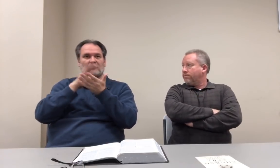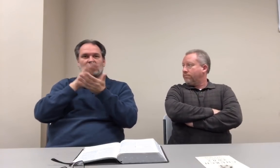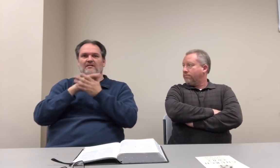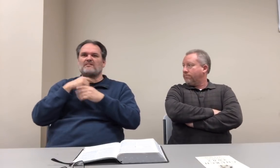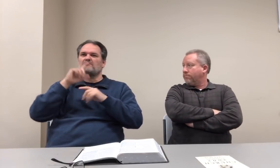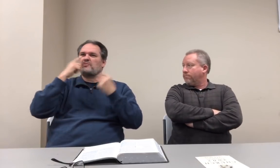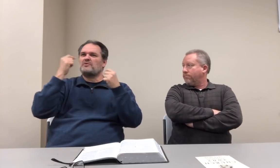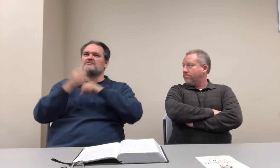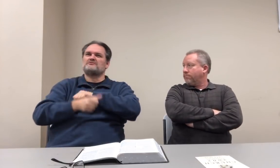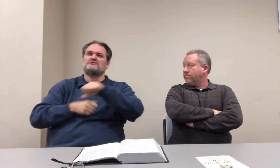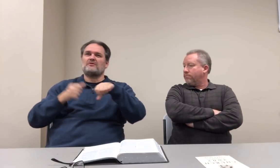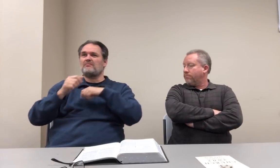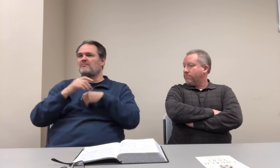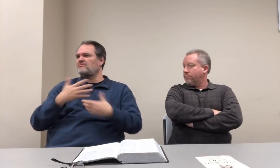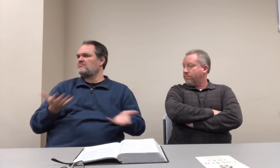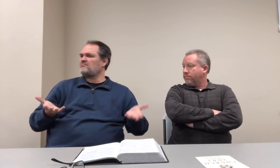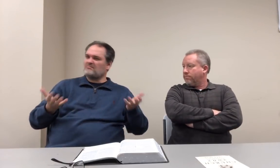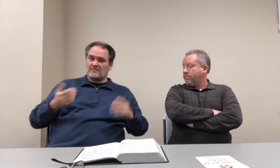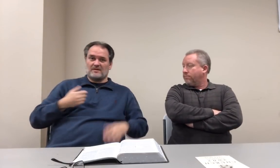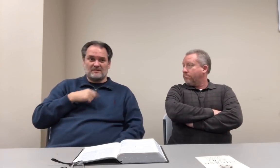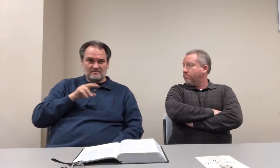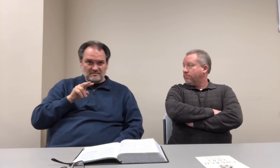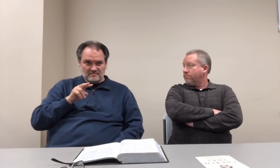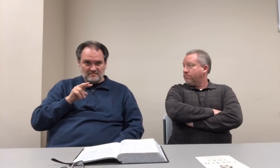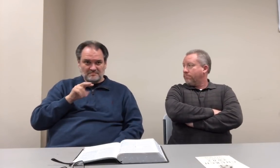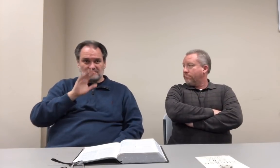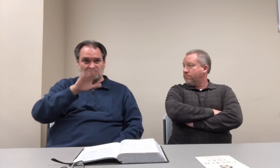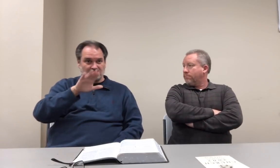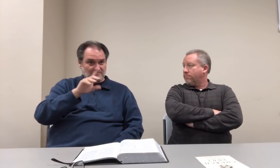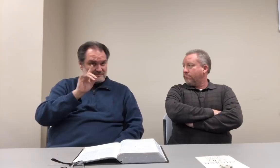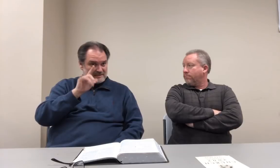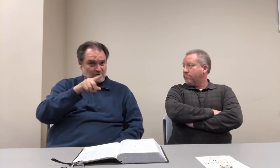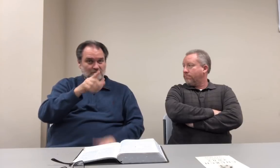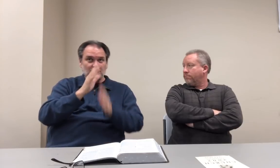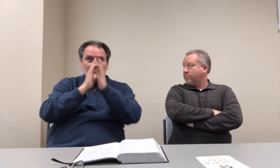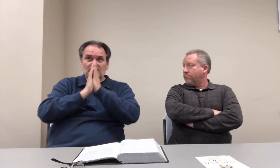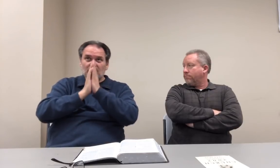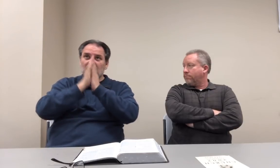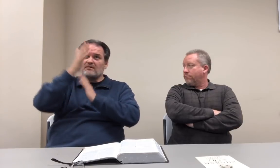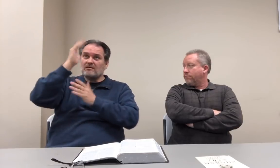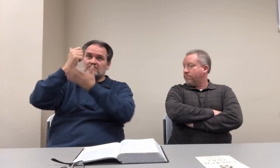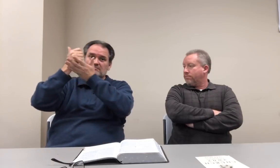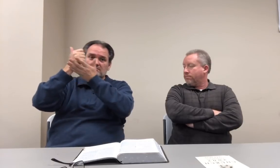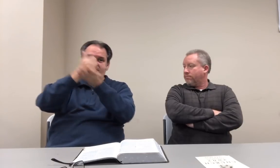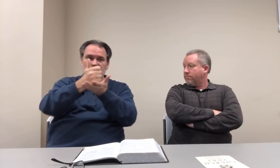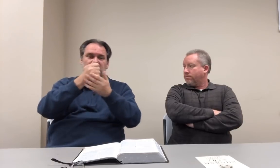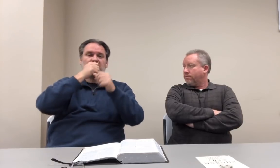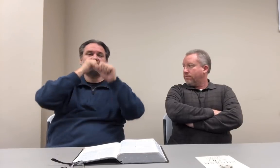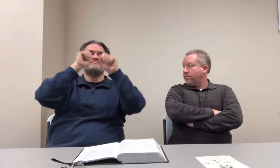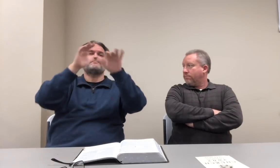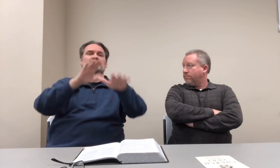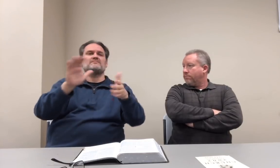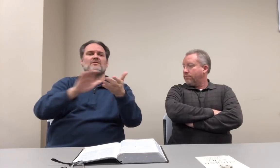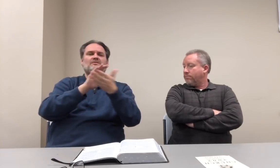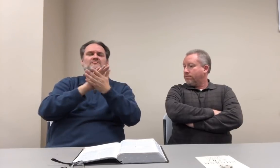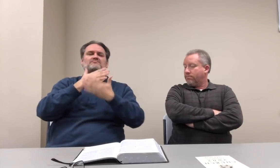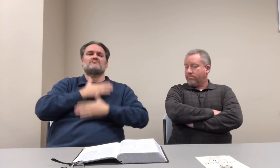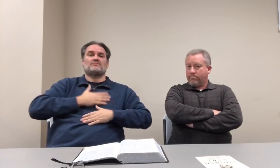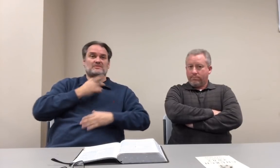we don't accept that than it does about them. Because theologians in history have stumbled this way. Read this from